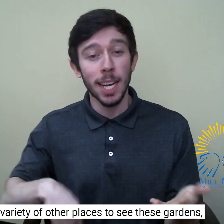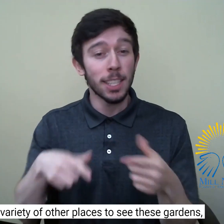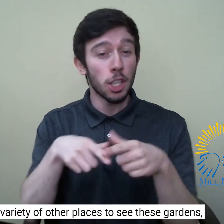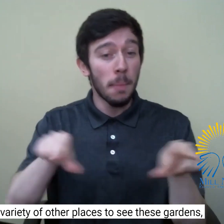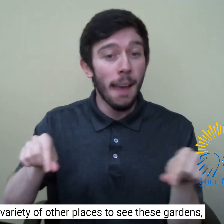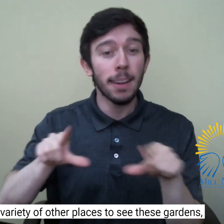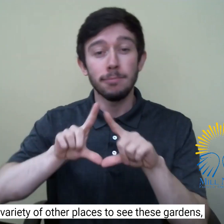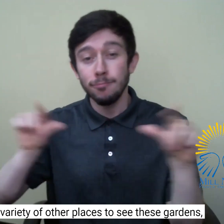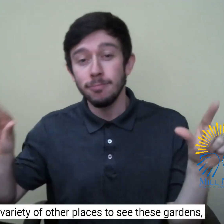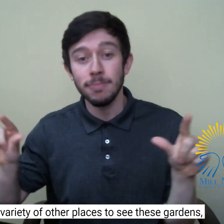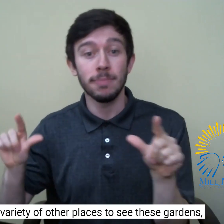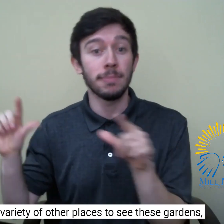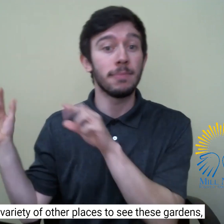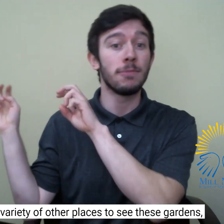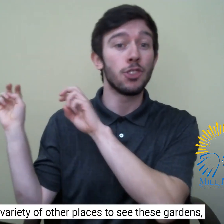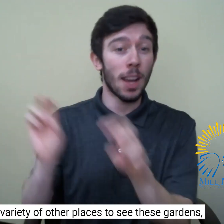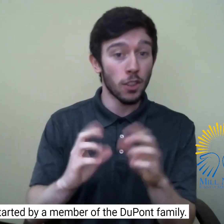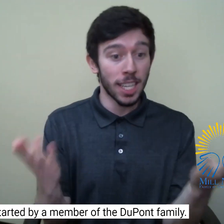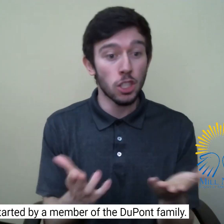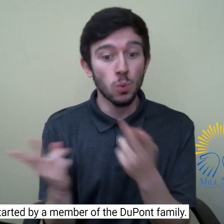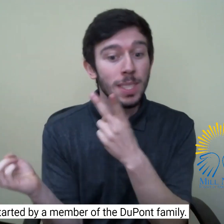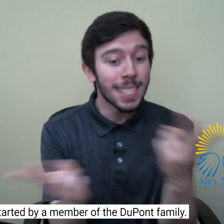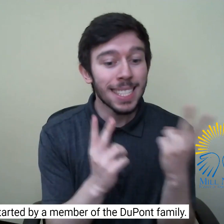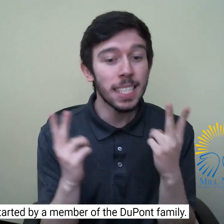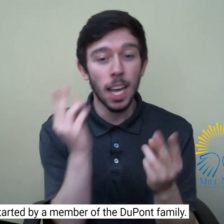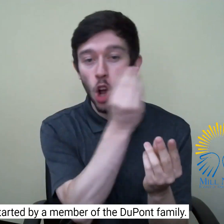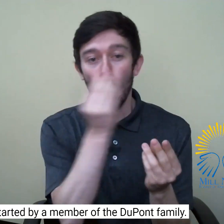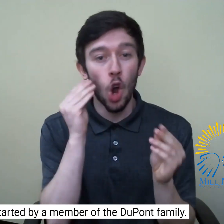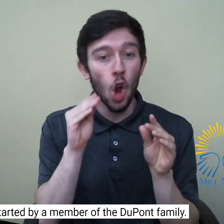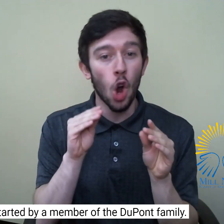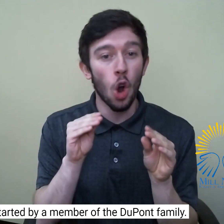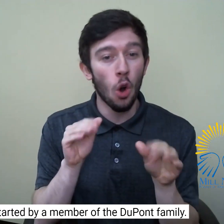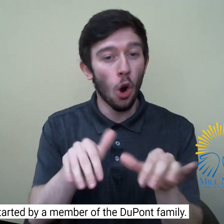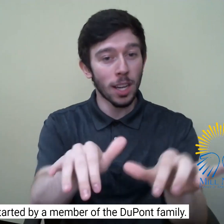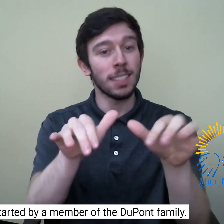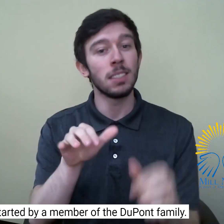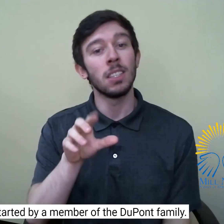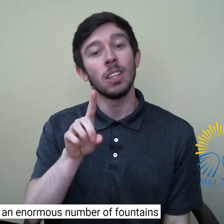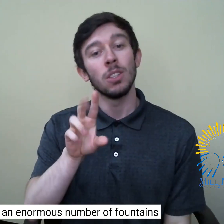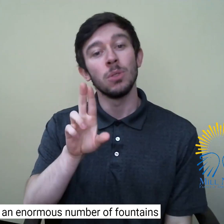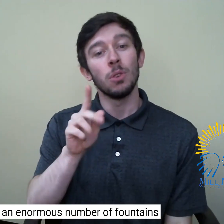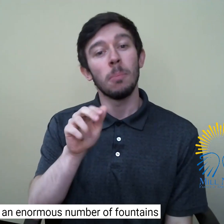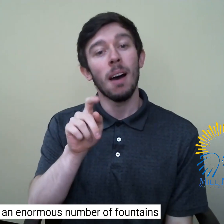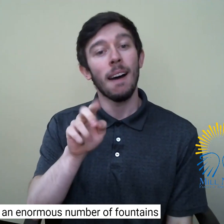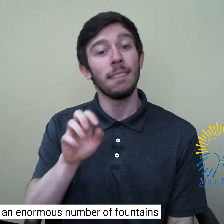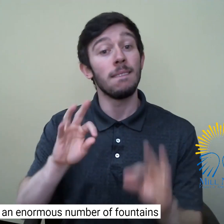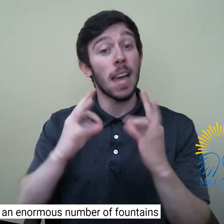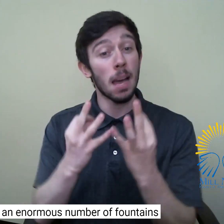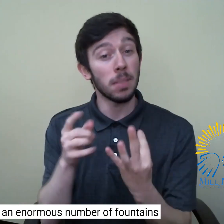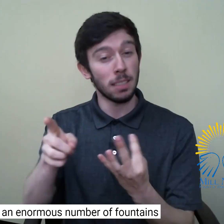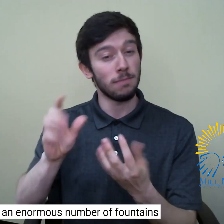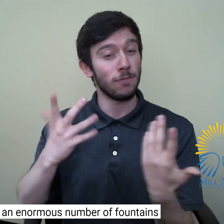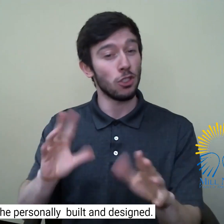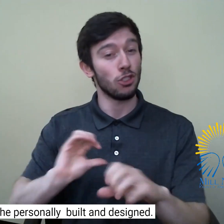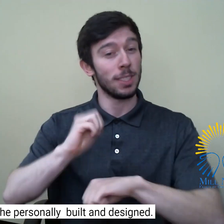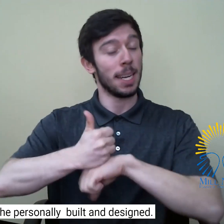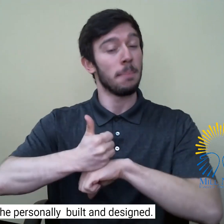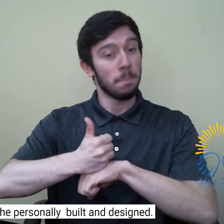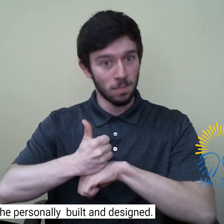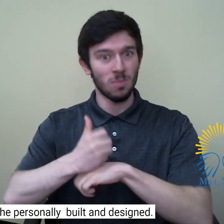other places to see these gardens. But it was started by a member of the DuPont family. It has an enormous number of fountains that he